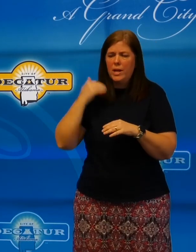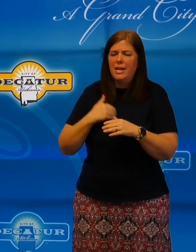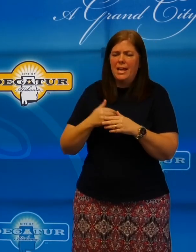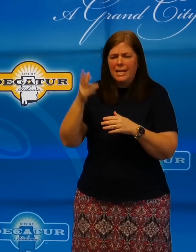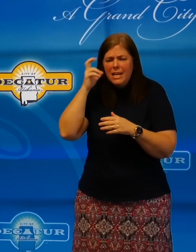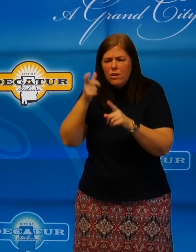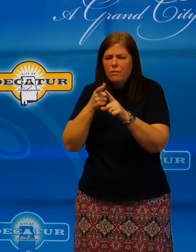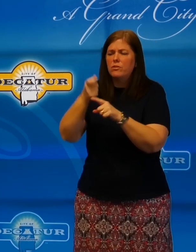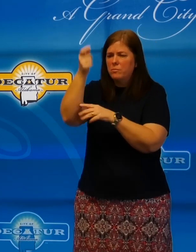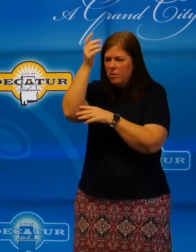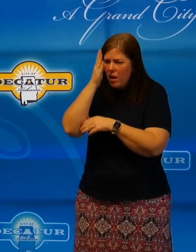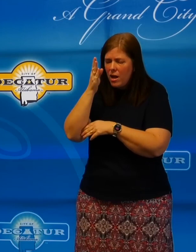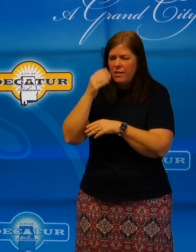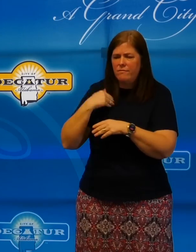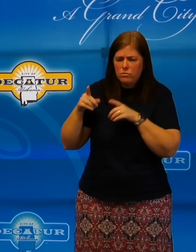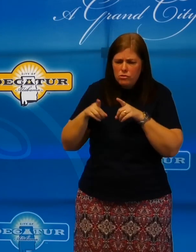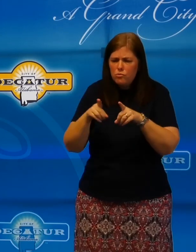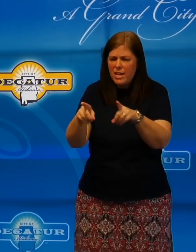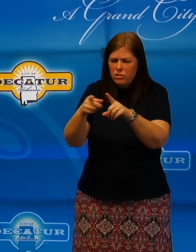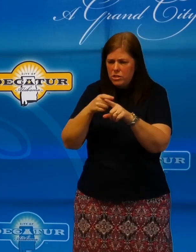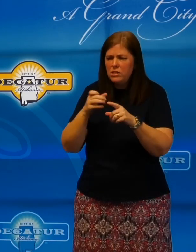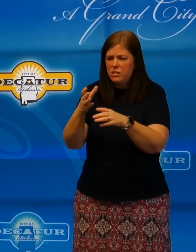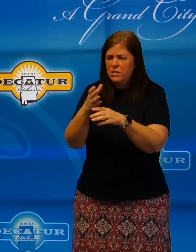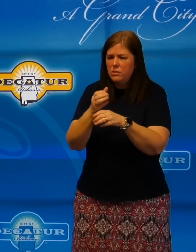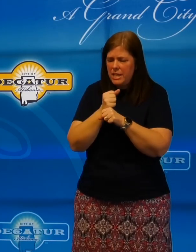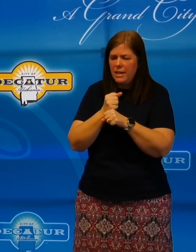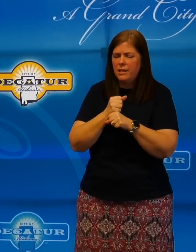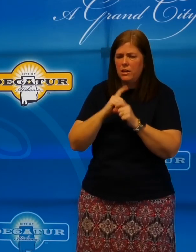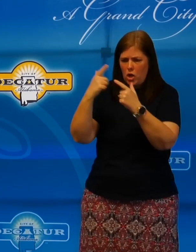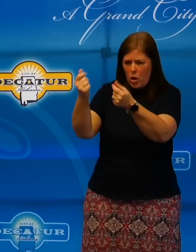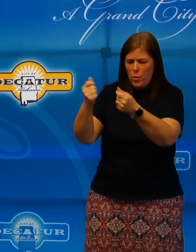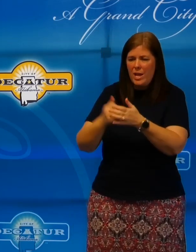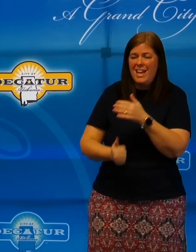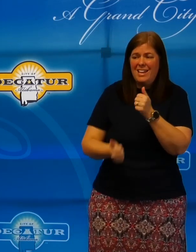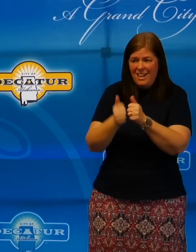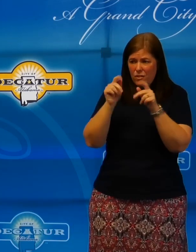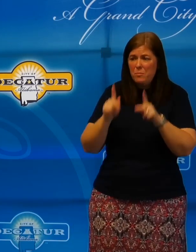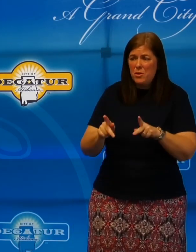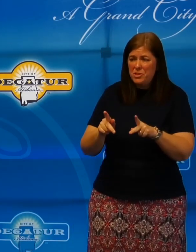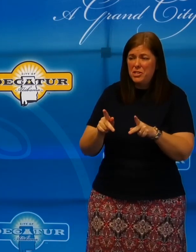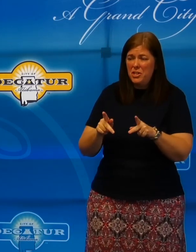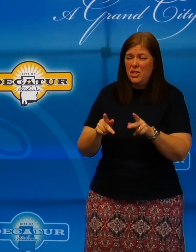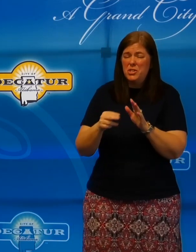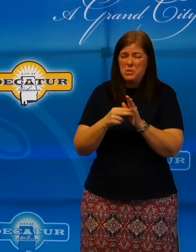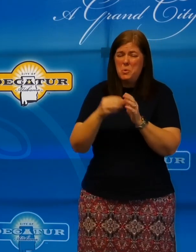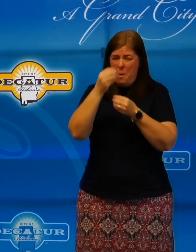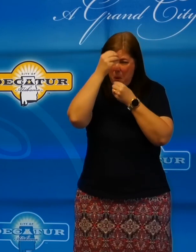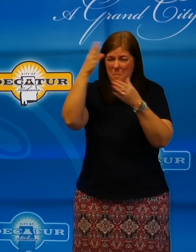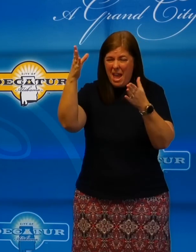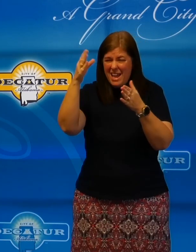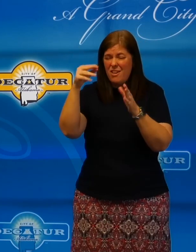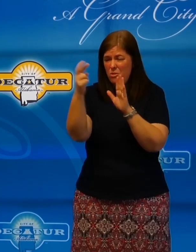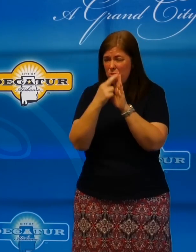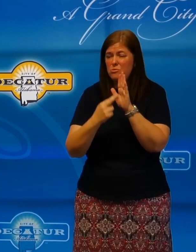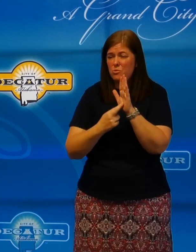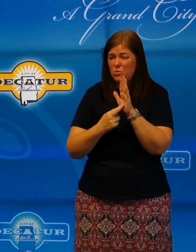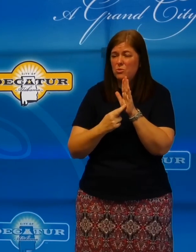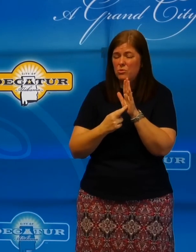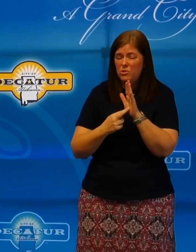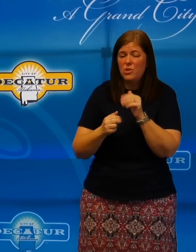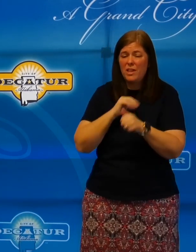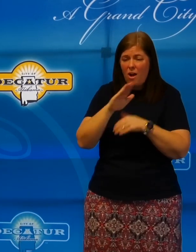direction in which we all take, and then everybody abide by those laws, those rules, so that mainly everyone can